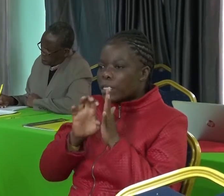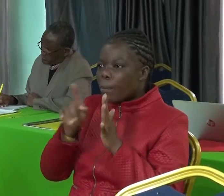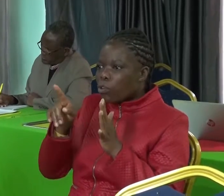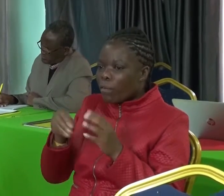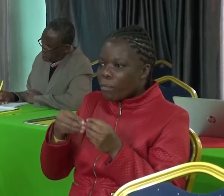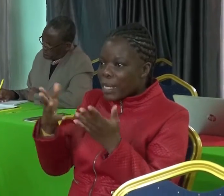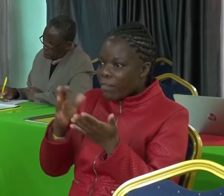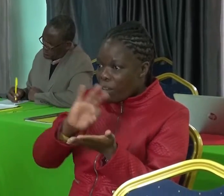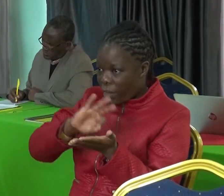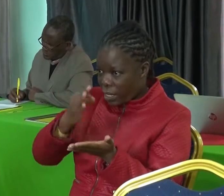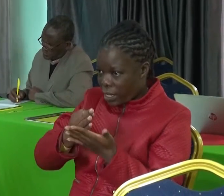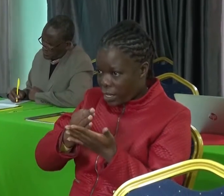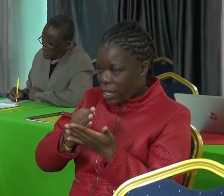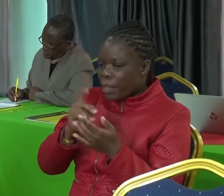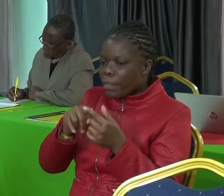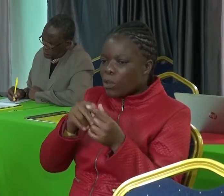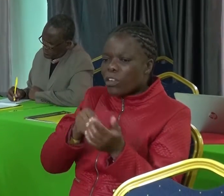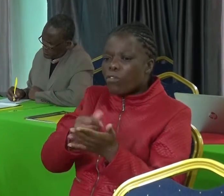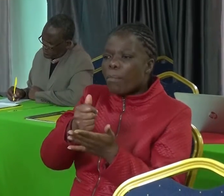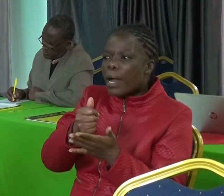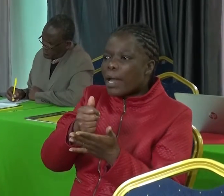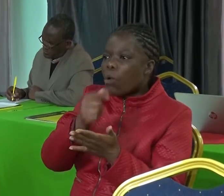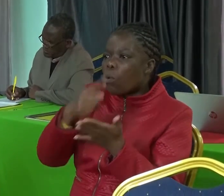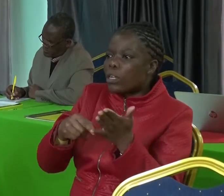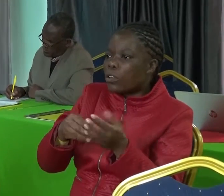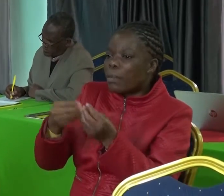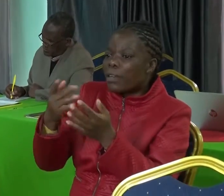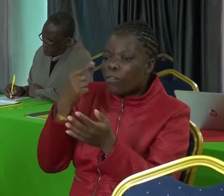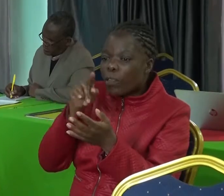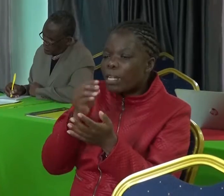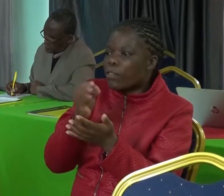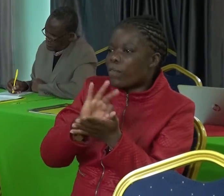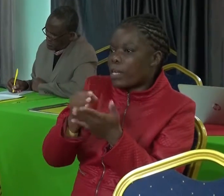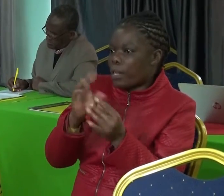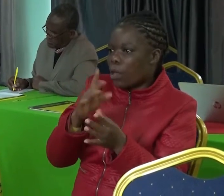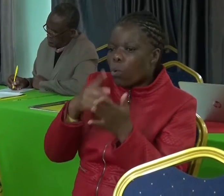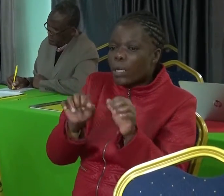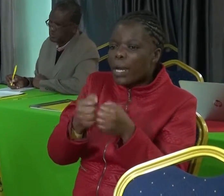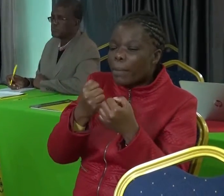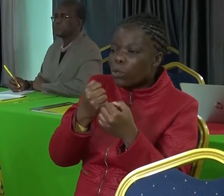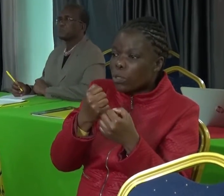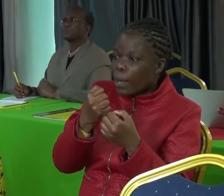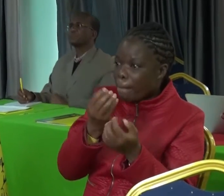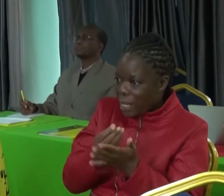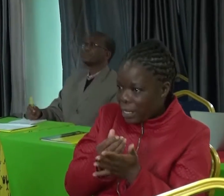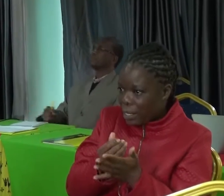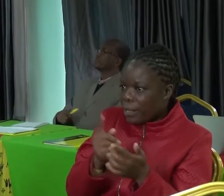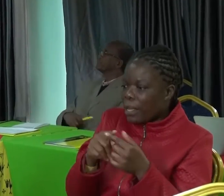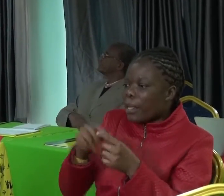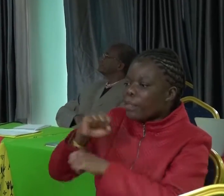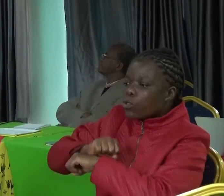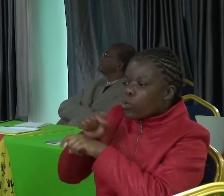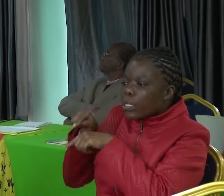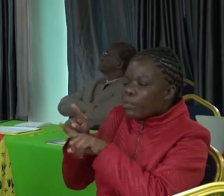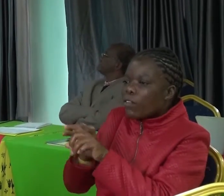assistive technologies. You did not do it. What happened to the money? Then the school is explaining, and then maybe even